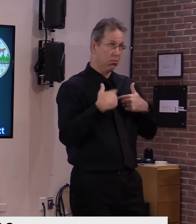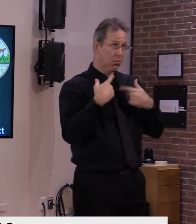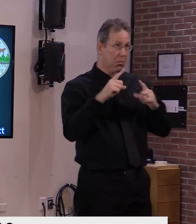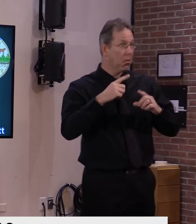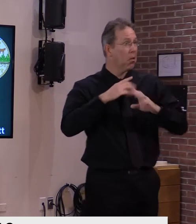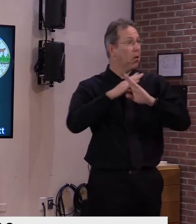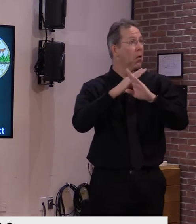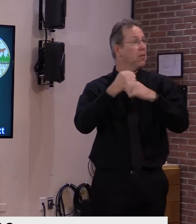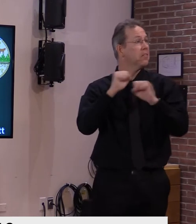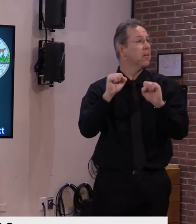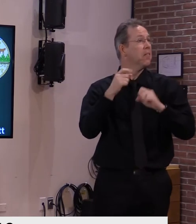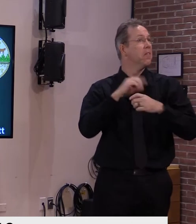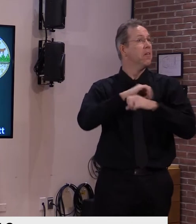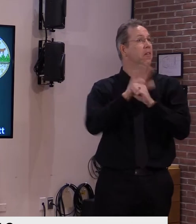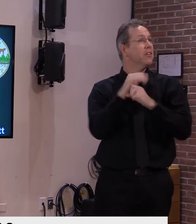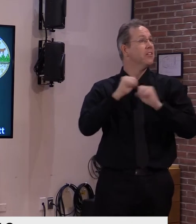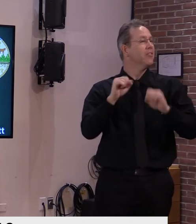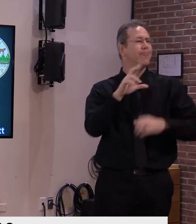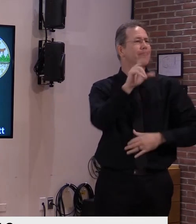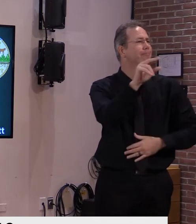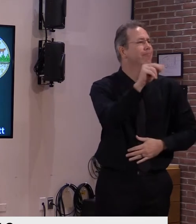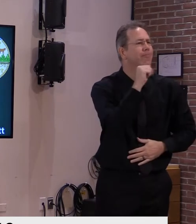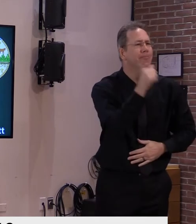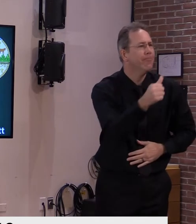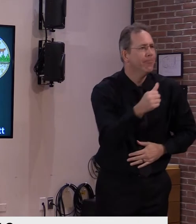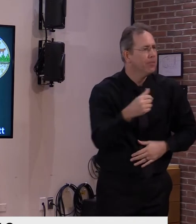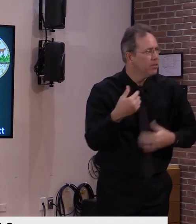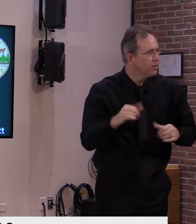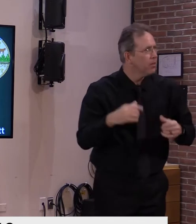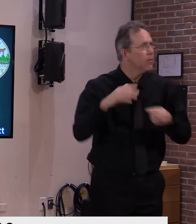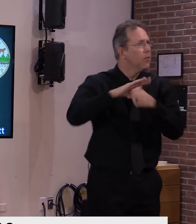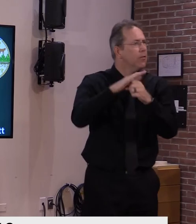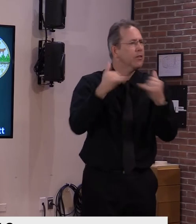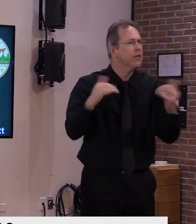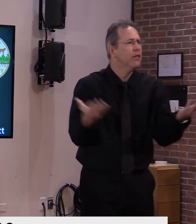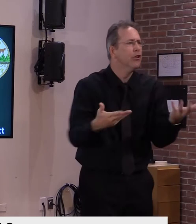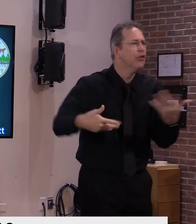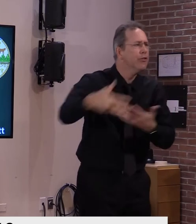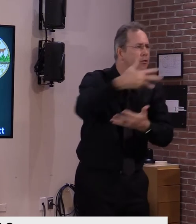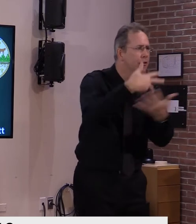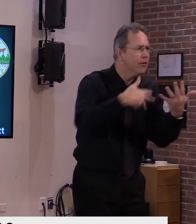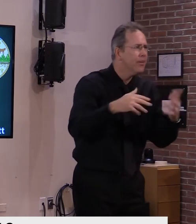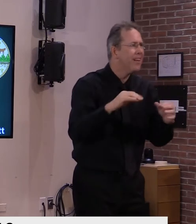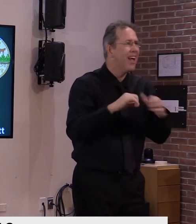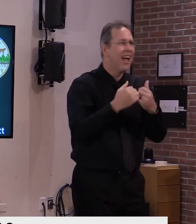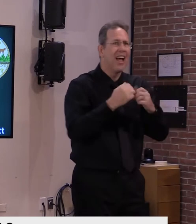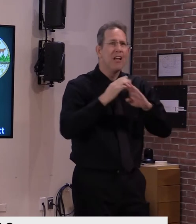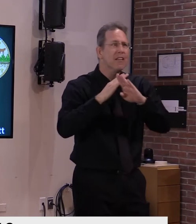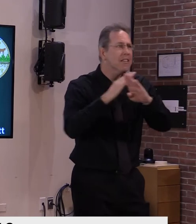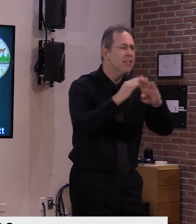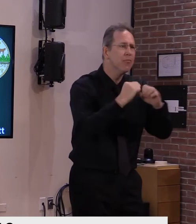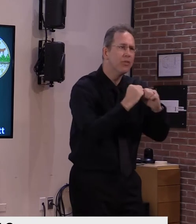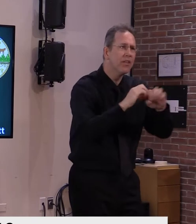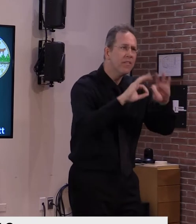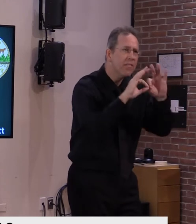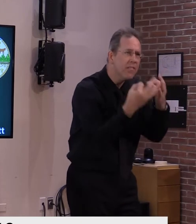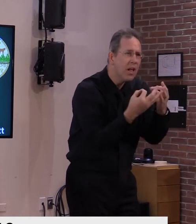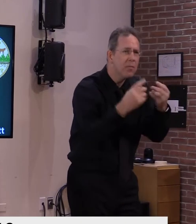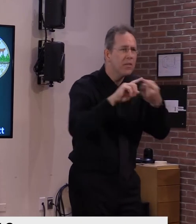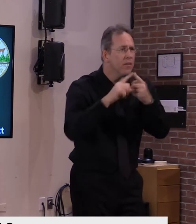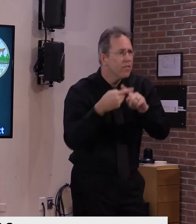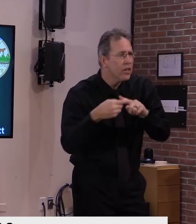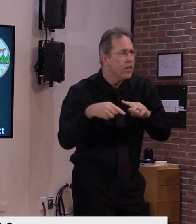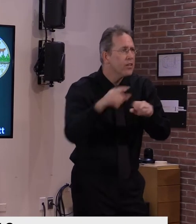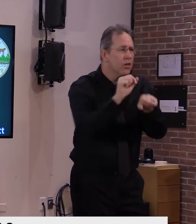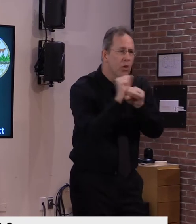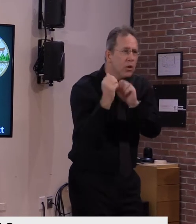true. But Vermonters have sacrificed to protect our families, friends, and neighbors by limiting the spread of the virus